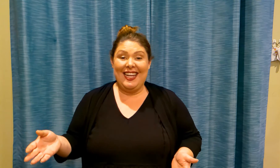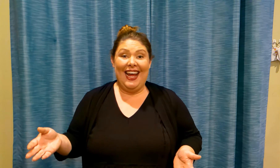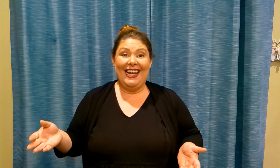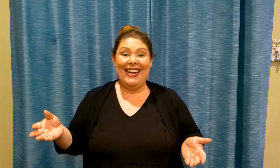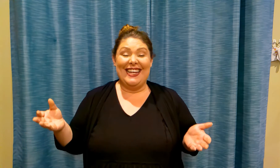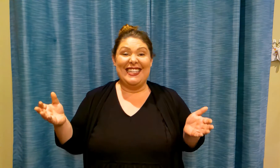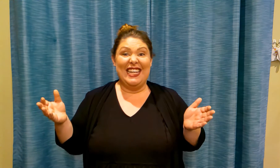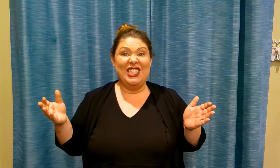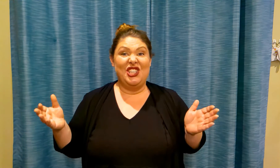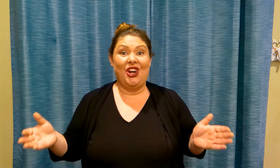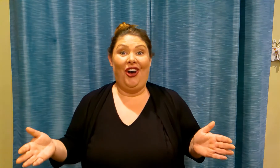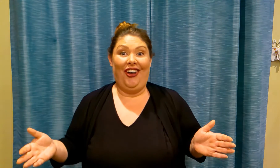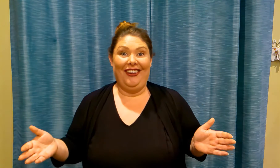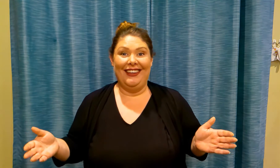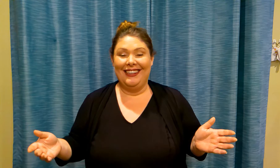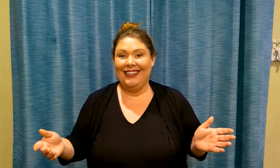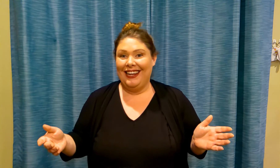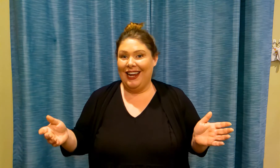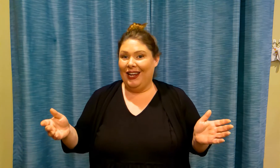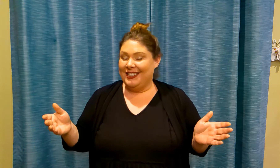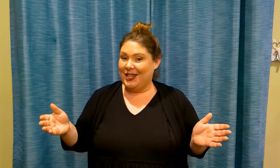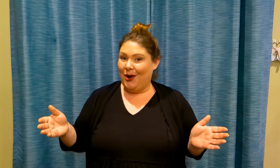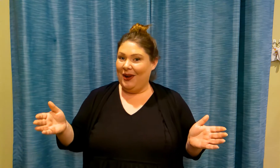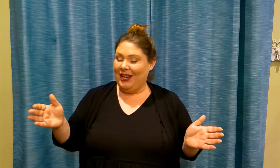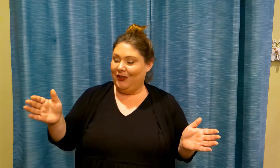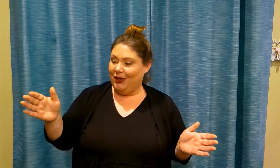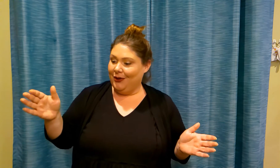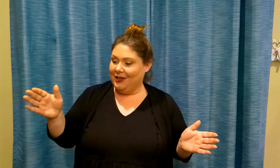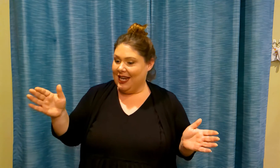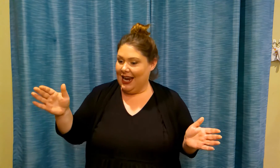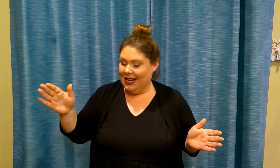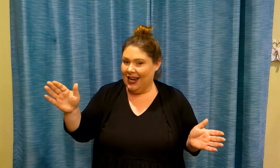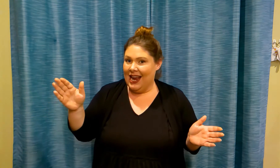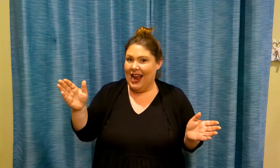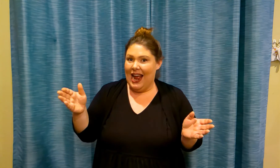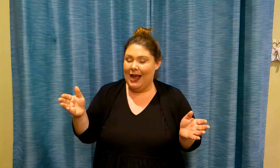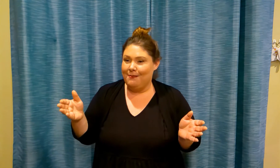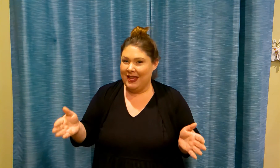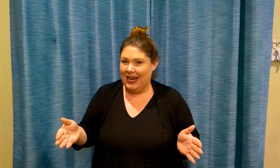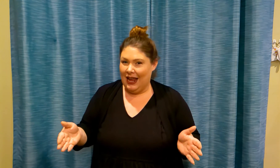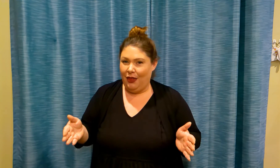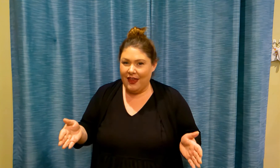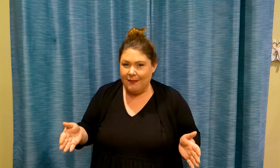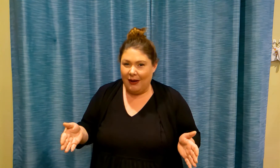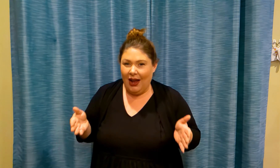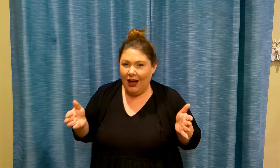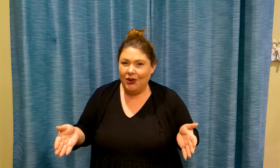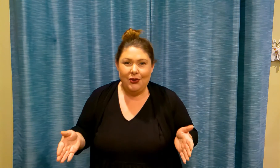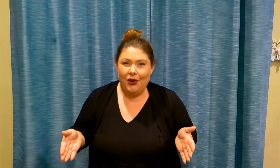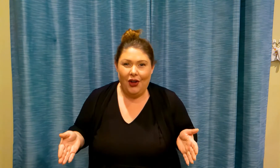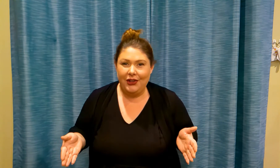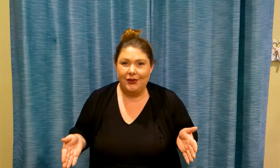sign is dog. So, if you take a minute and think about how do you call your